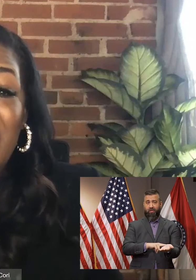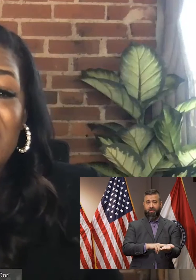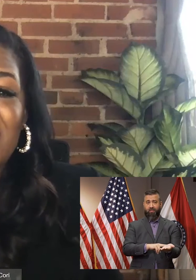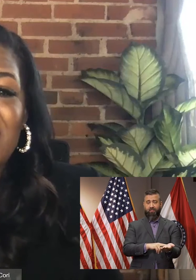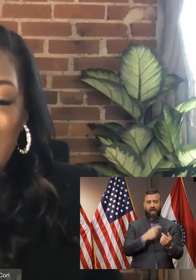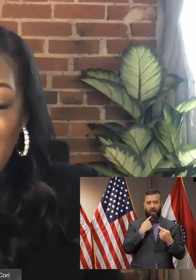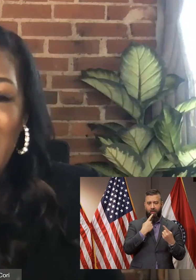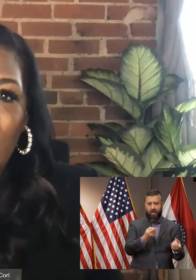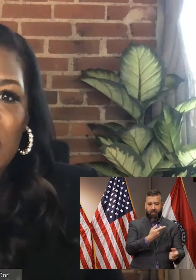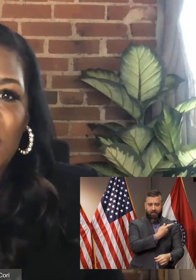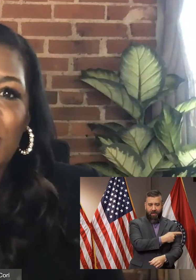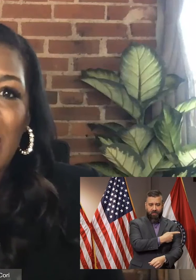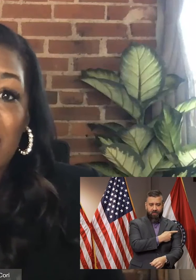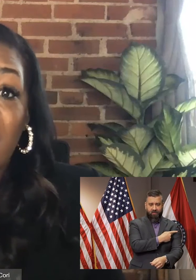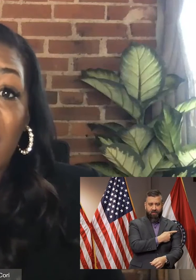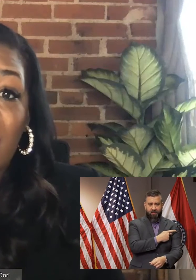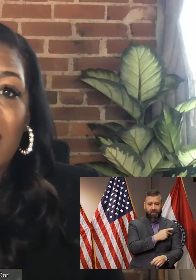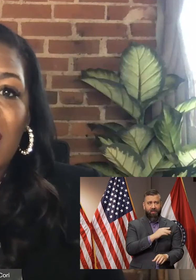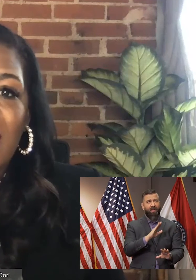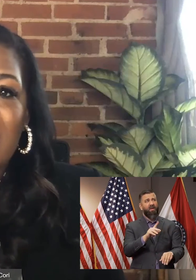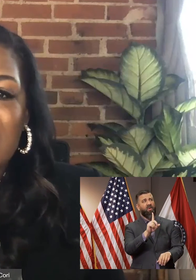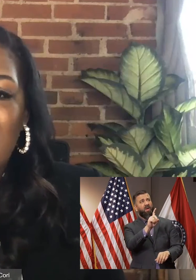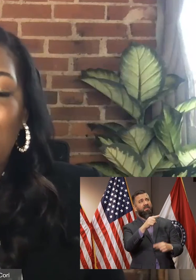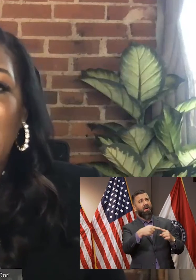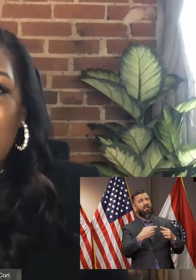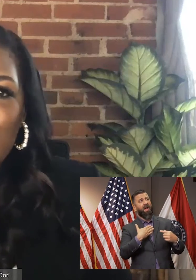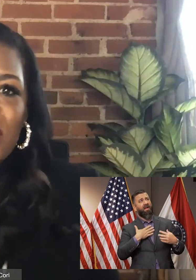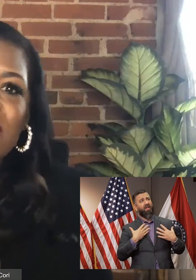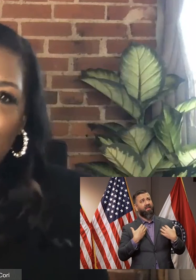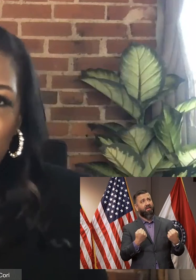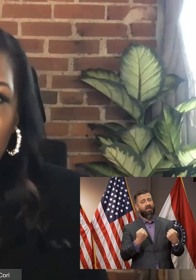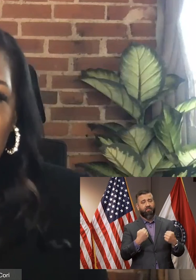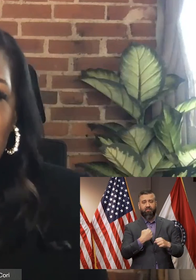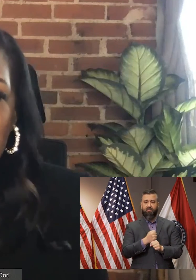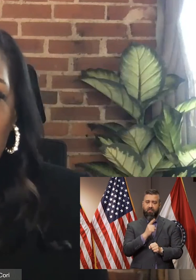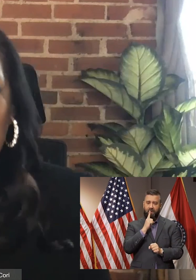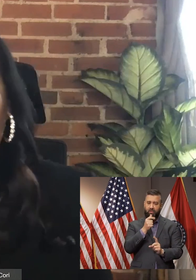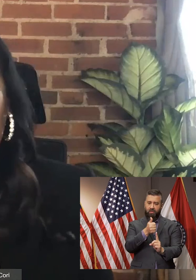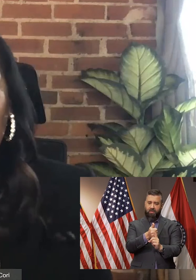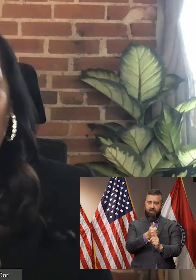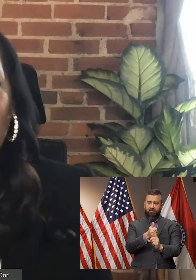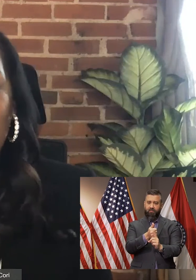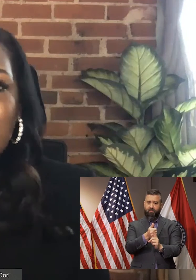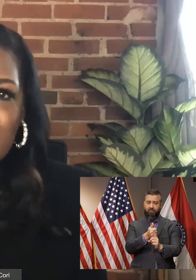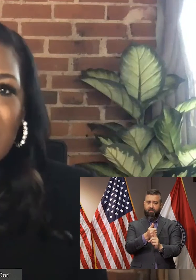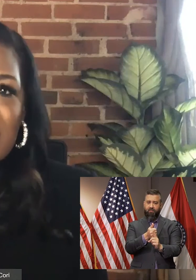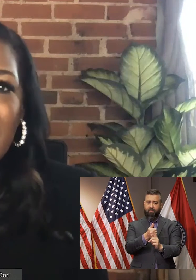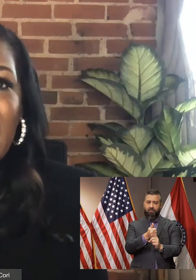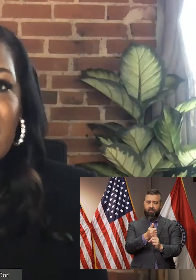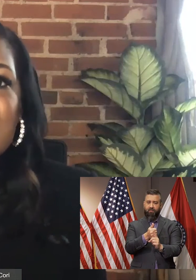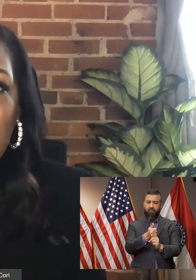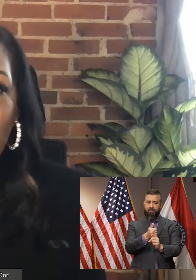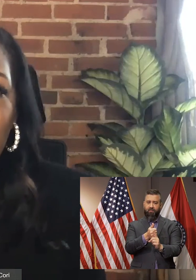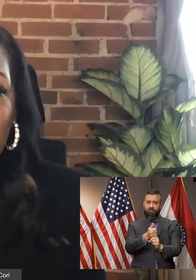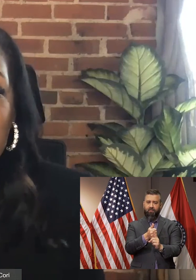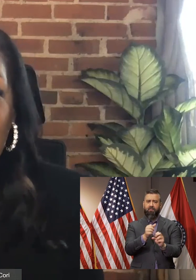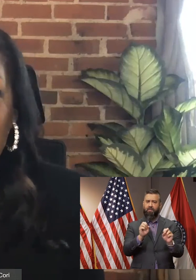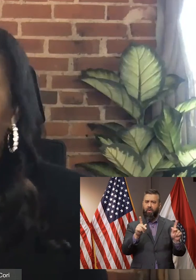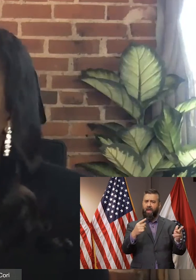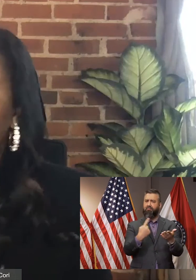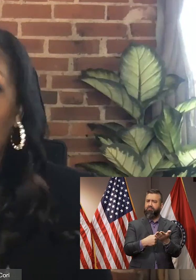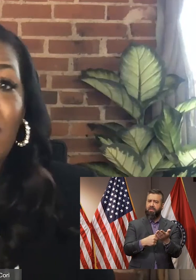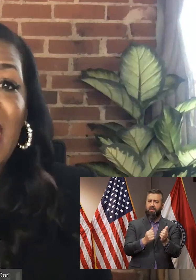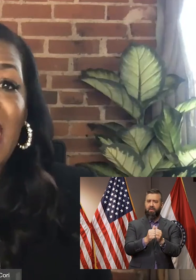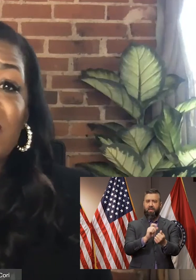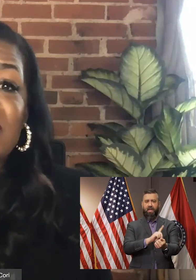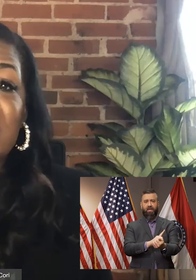my patients when they had a question about their health is make sure that you're consulting with it's okay, consult with your physician.